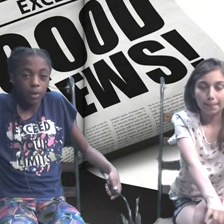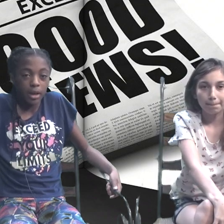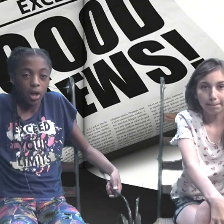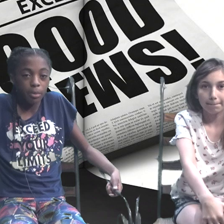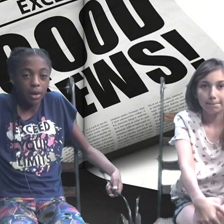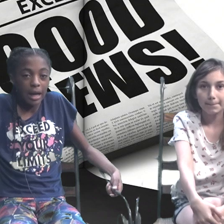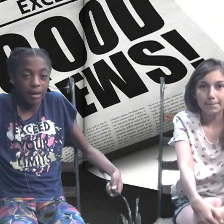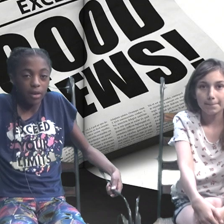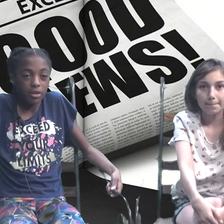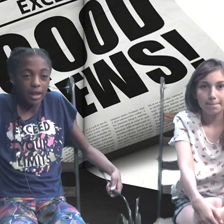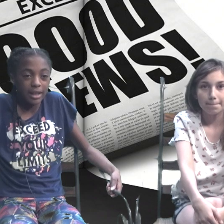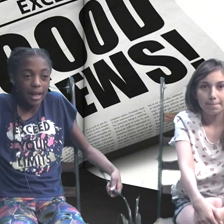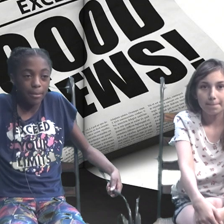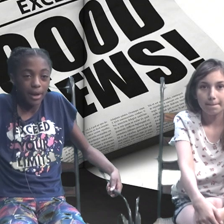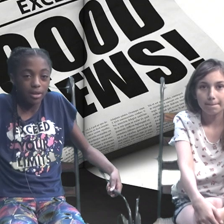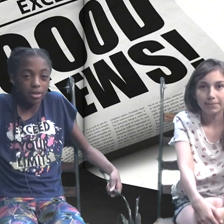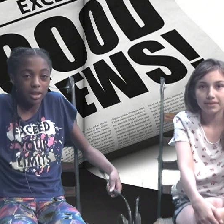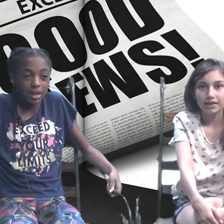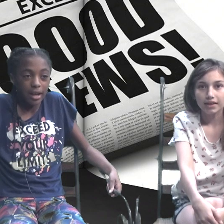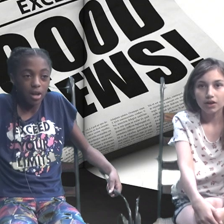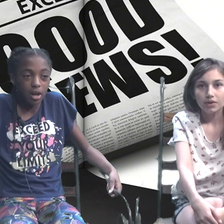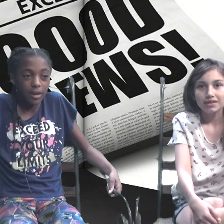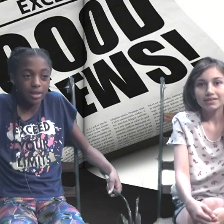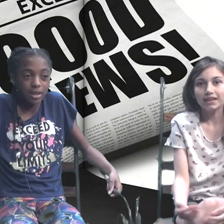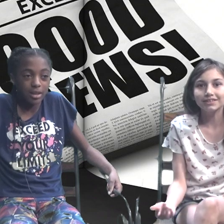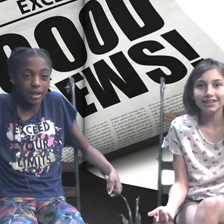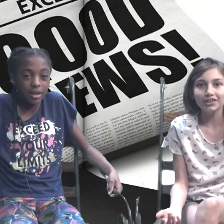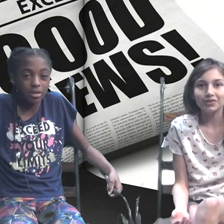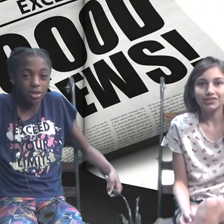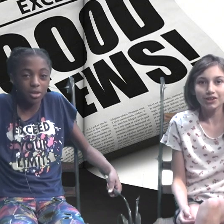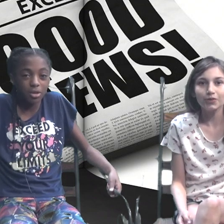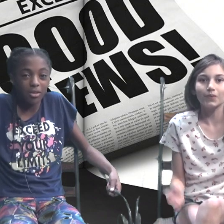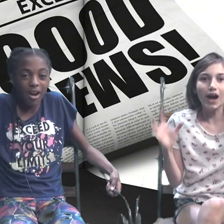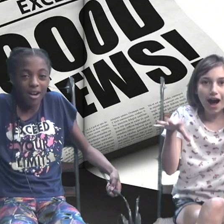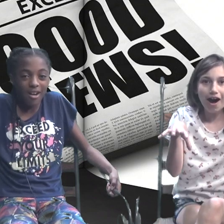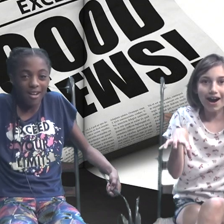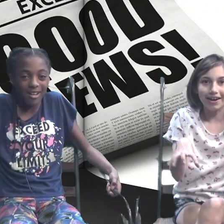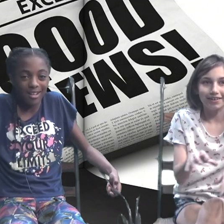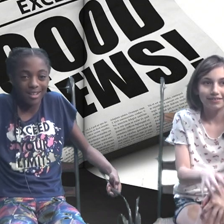We hope you have a great day, Panthers, and like always, continue to roar!